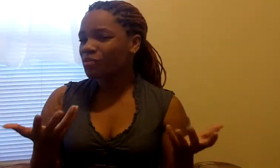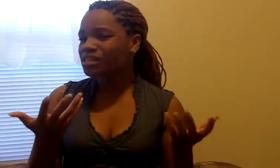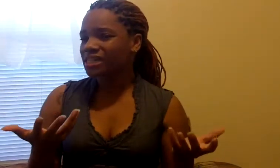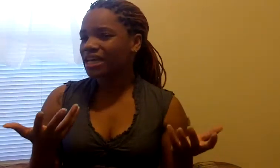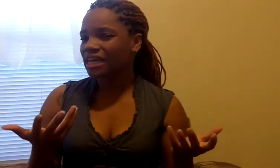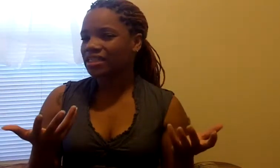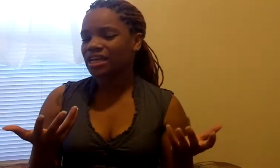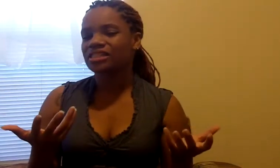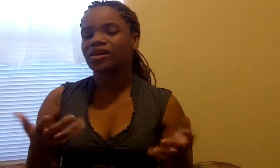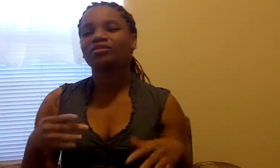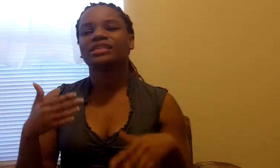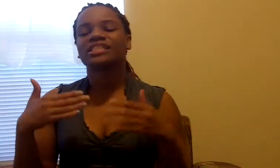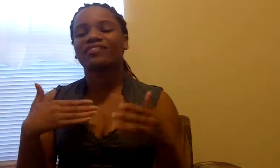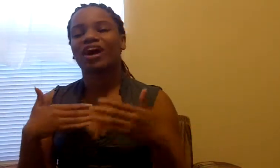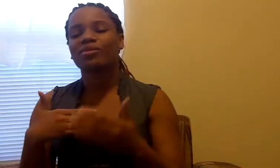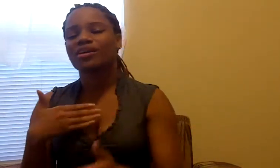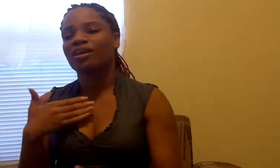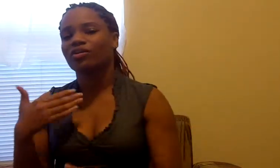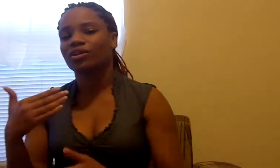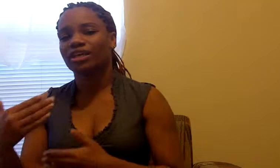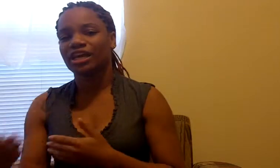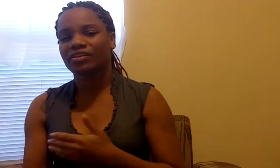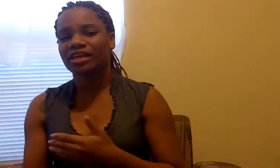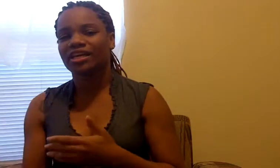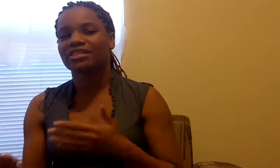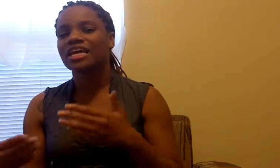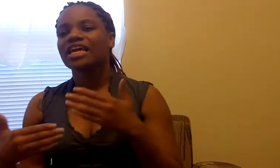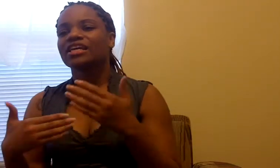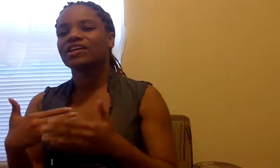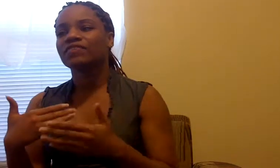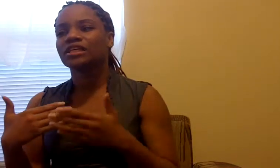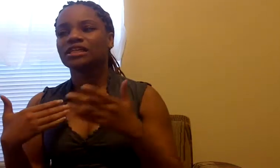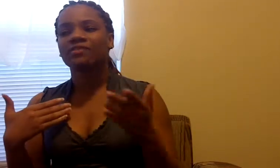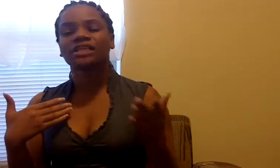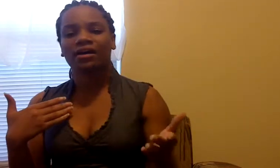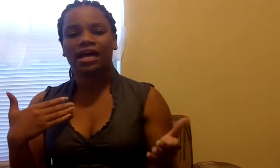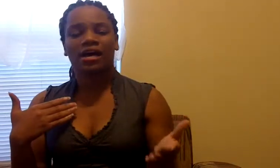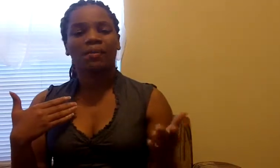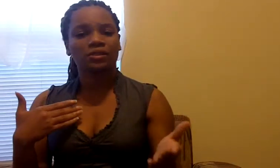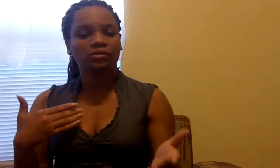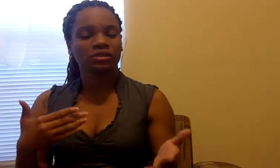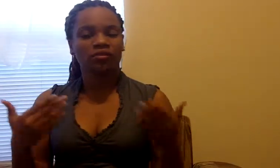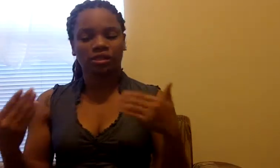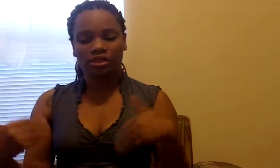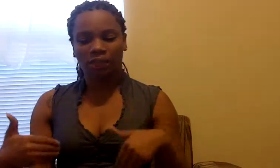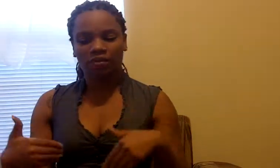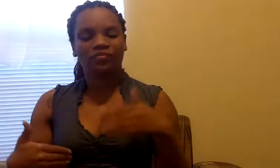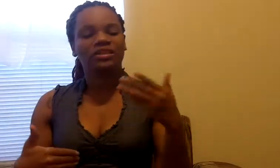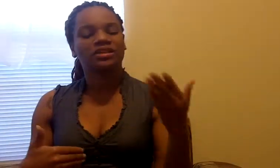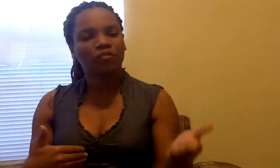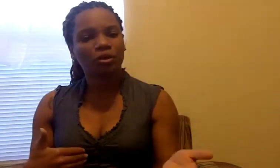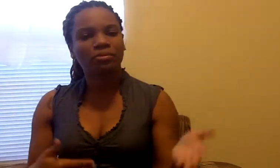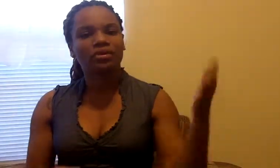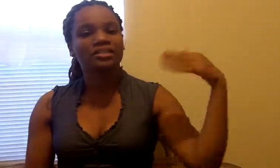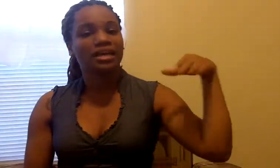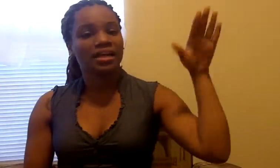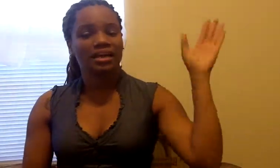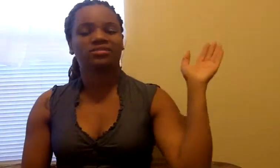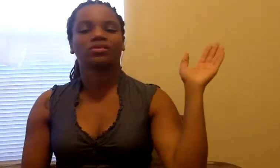more seconds, and so instead of always calling on the hearing kids, give the deaf child an opportunity for the interpreter to finish and for them to raise their hand and answer the